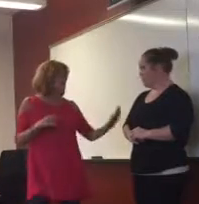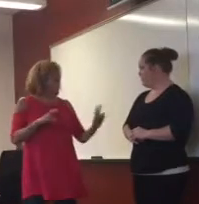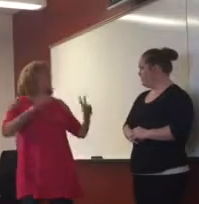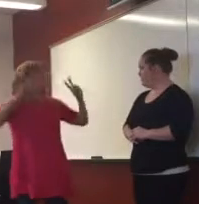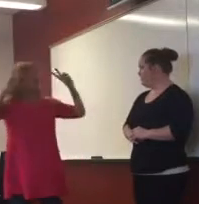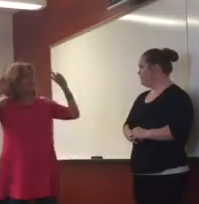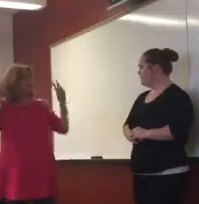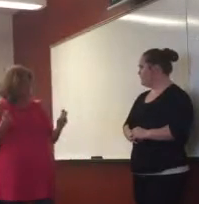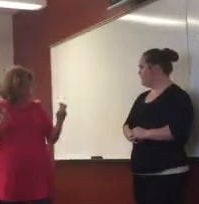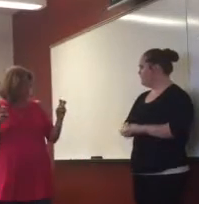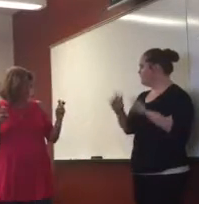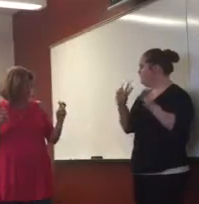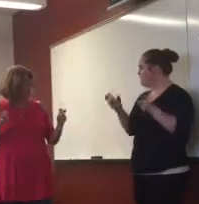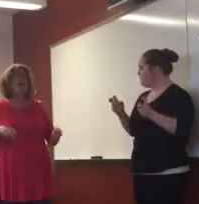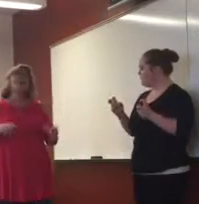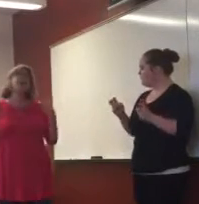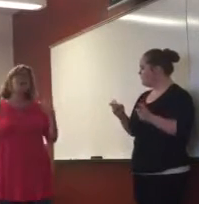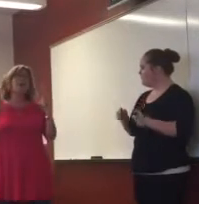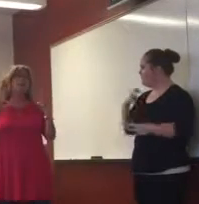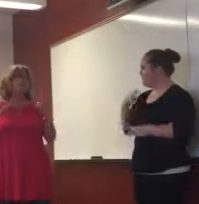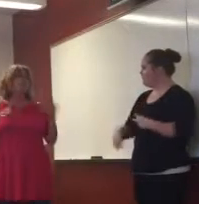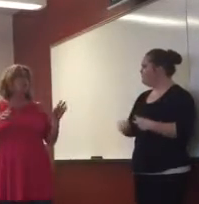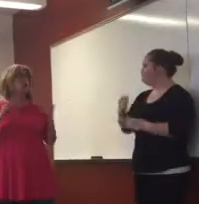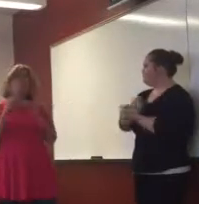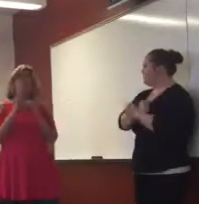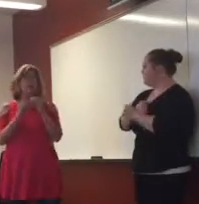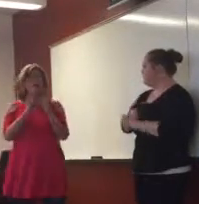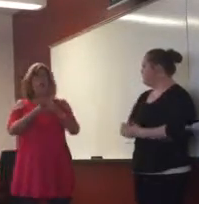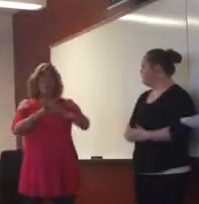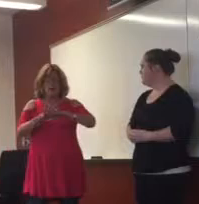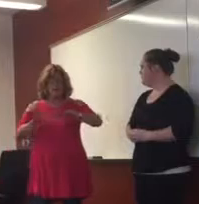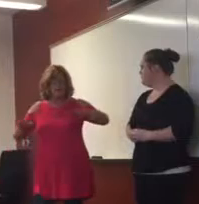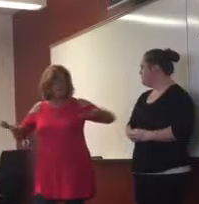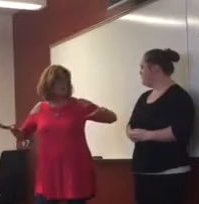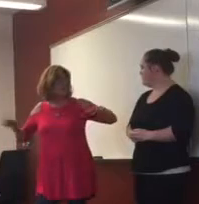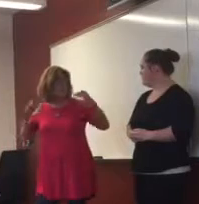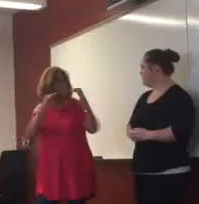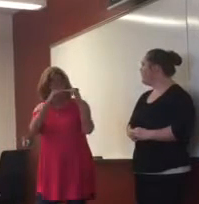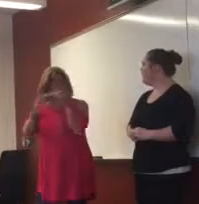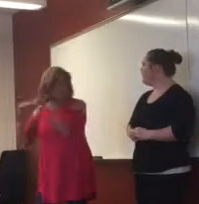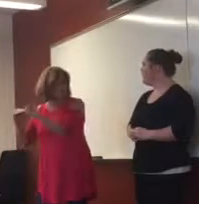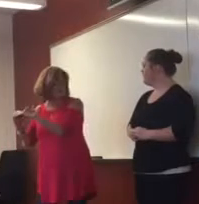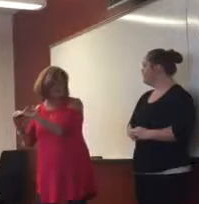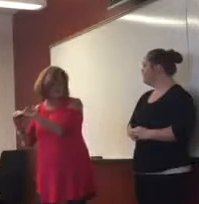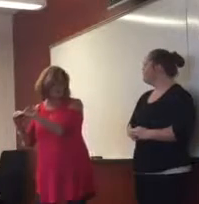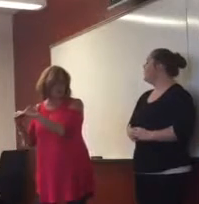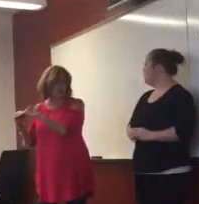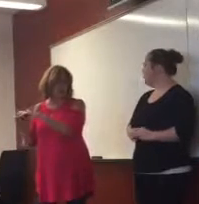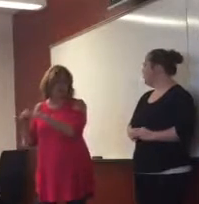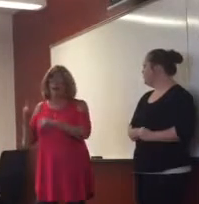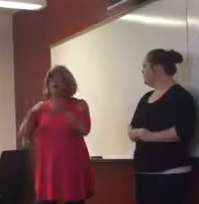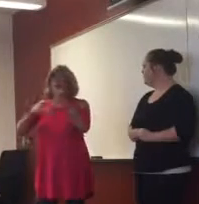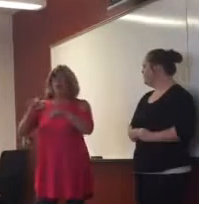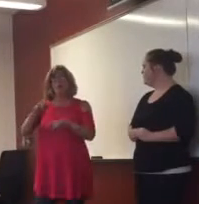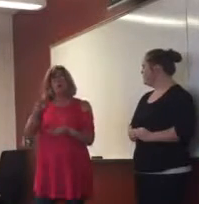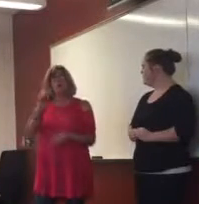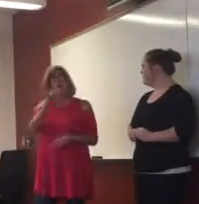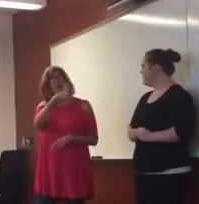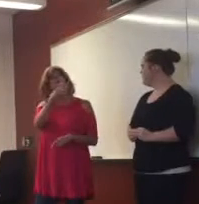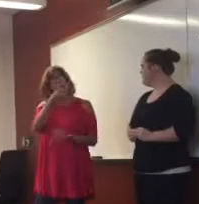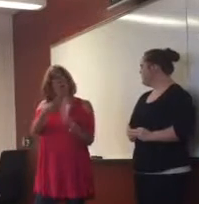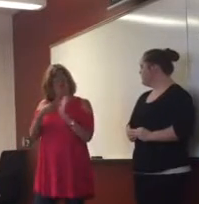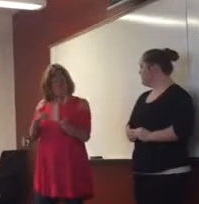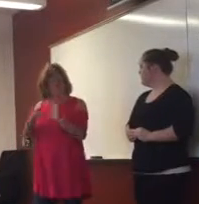you she see said. that? Oh, So yes. tough love, everything looks like it's all the same, has all the same meaning when you're signing it.